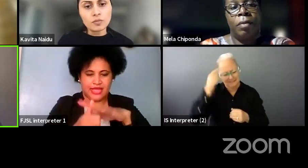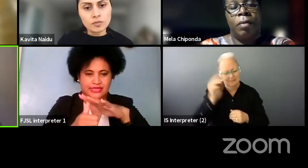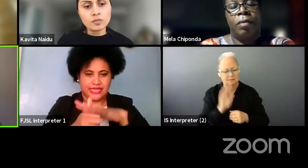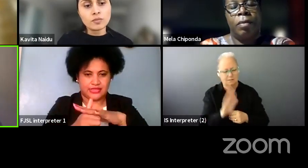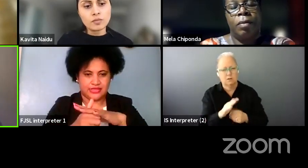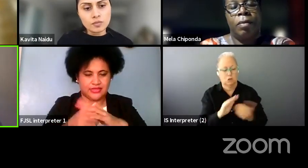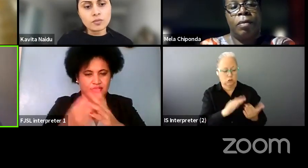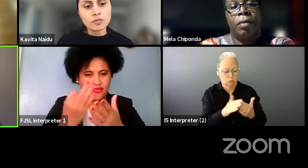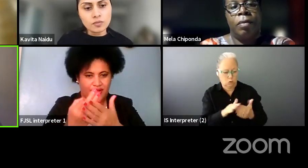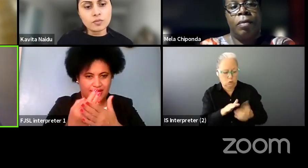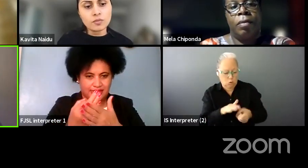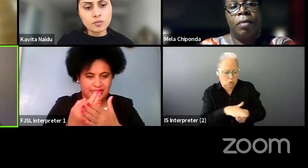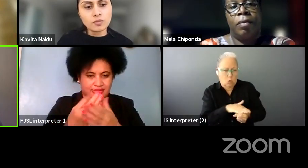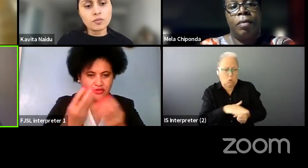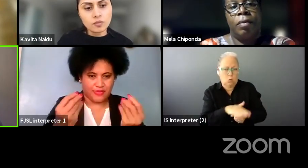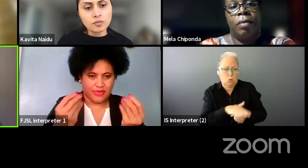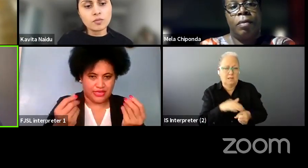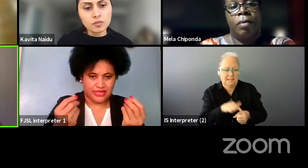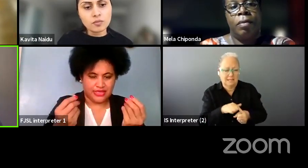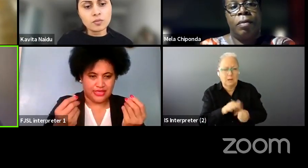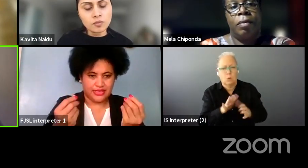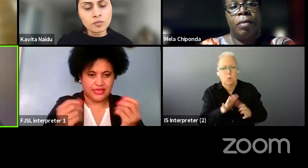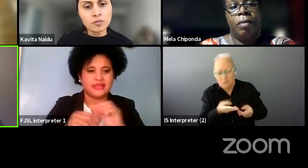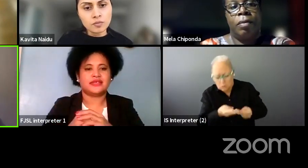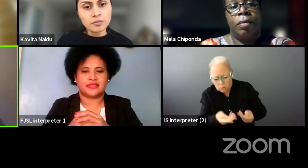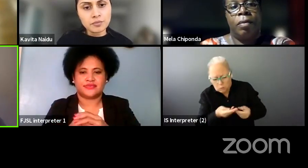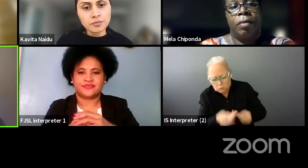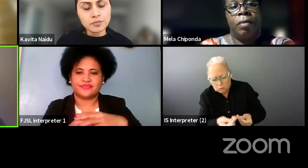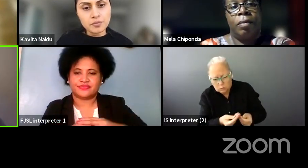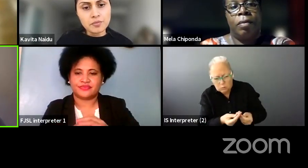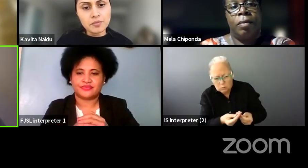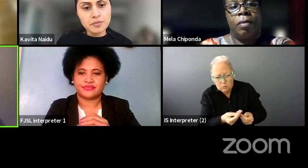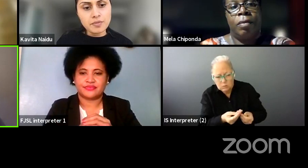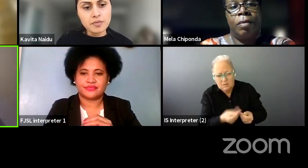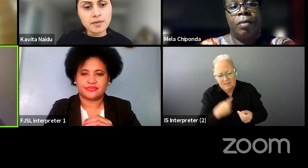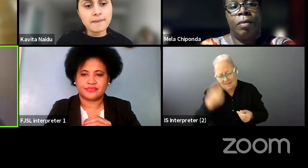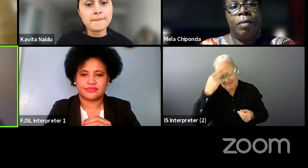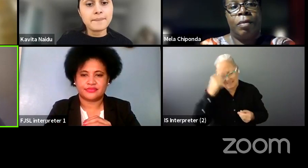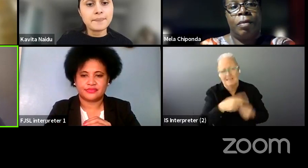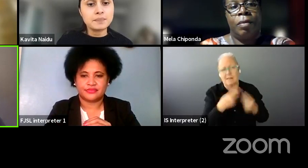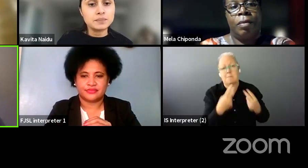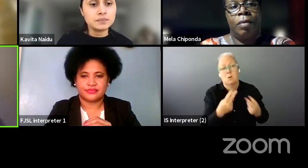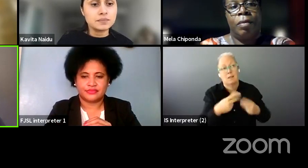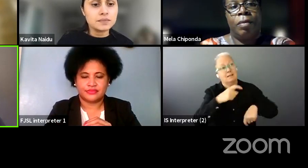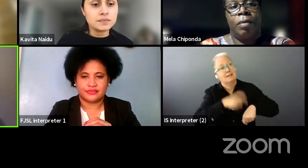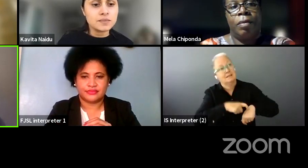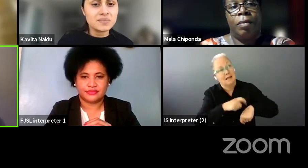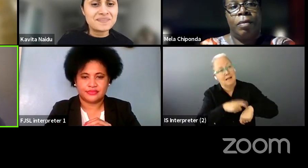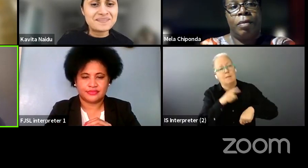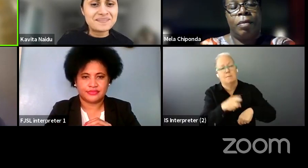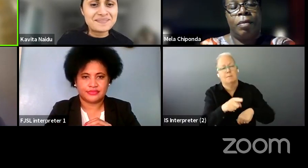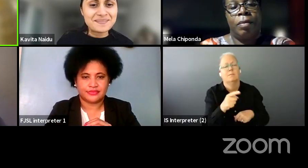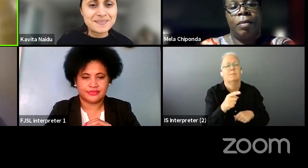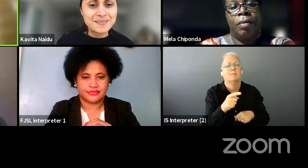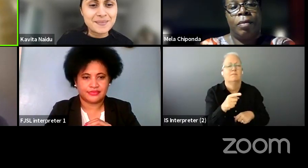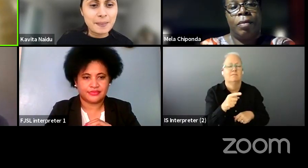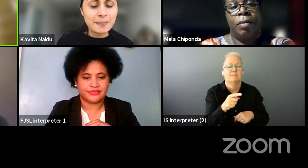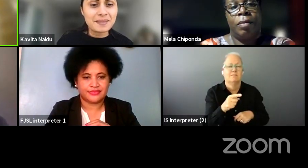in the context of this ecological crisis. Thank you so much, Priyanthi. And thank